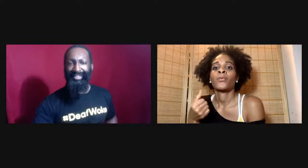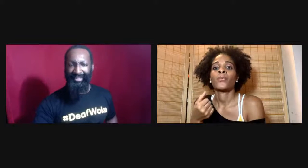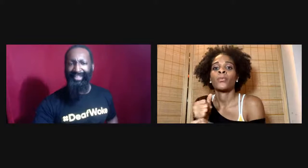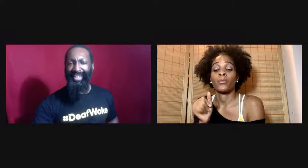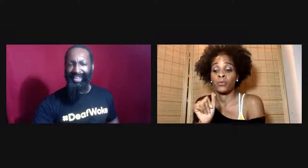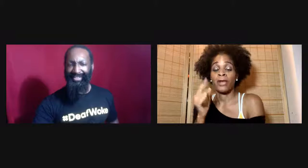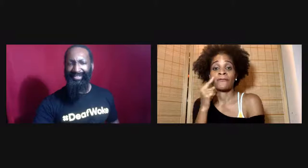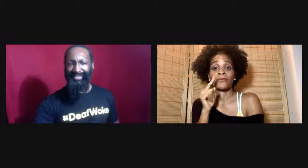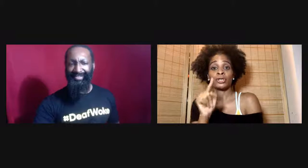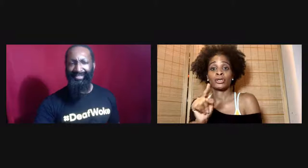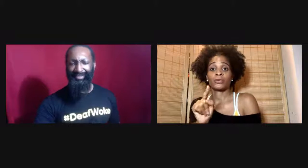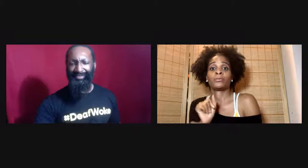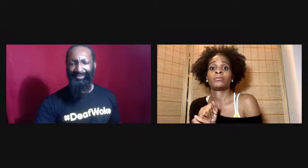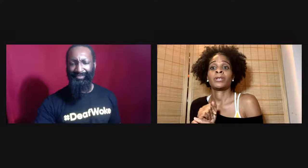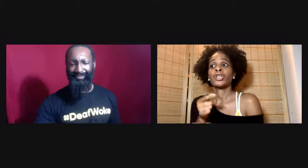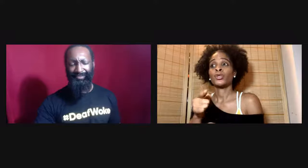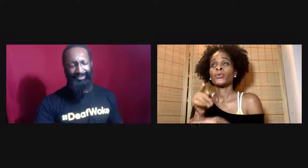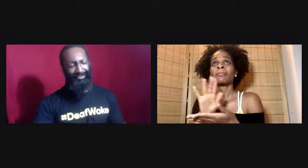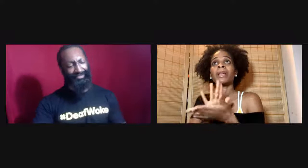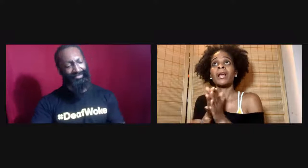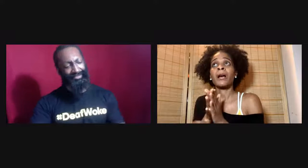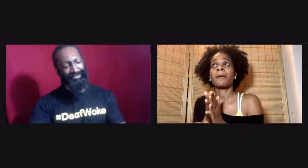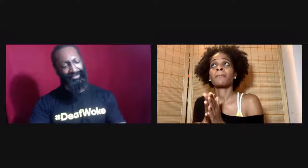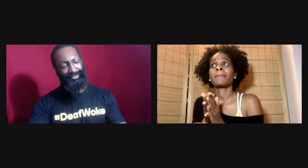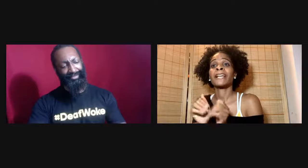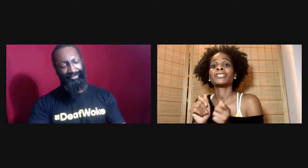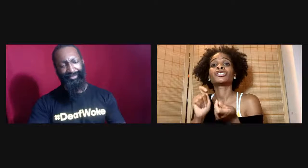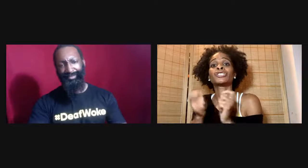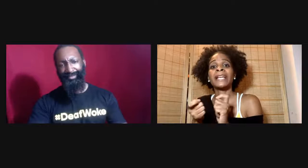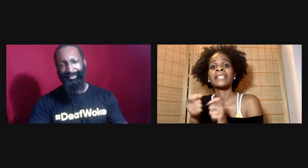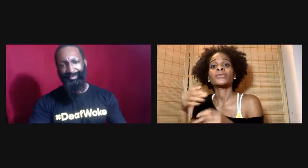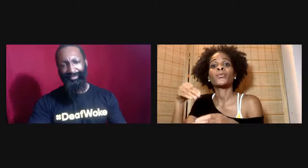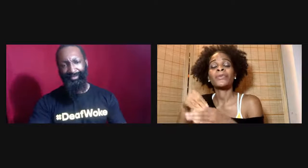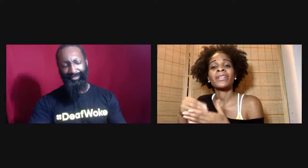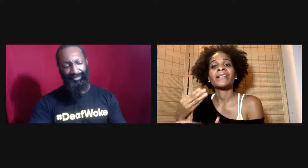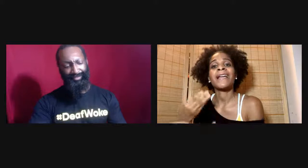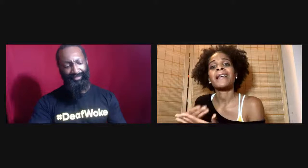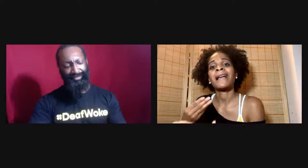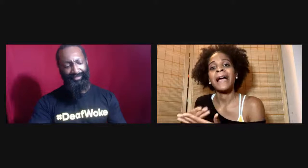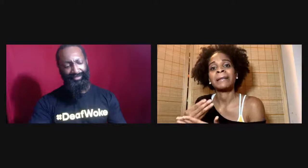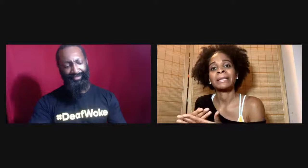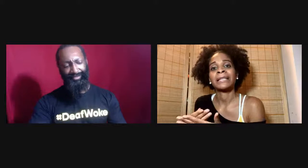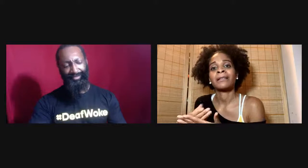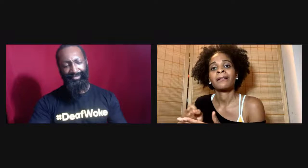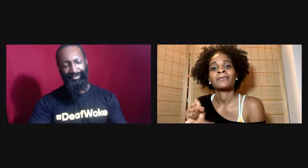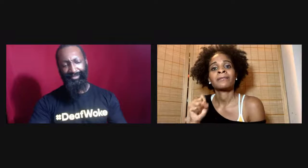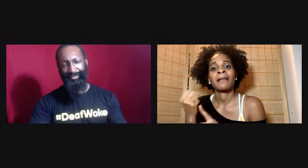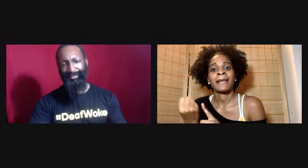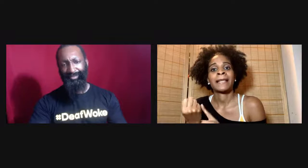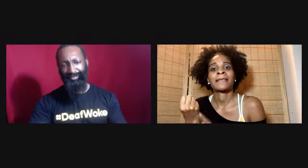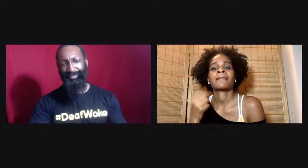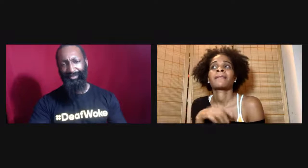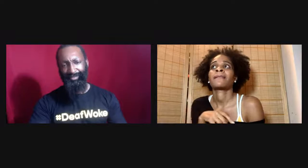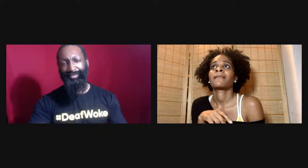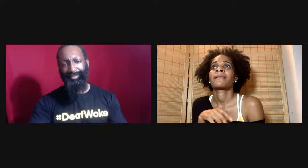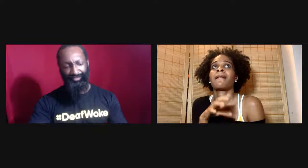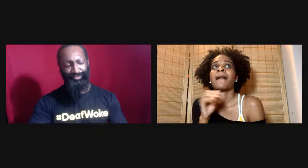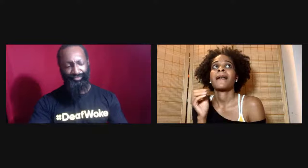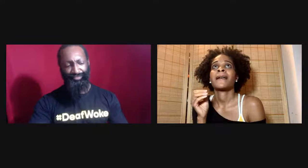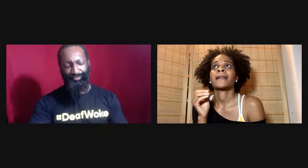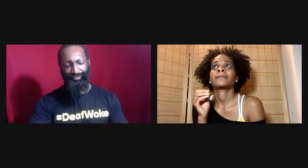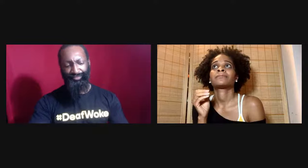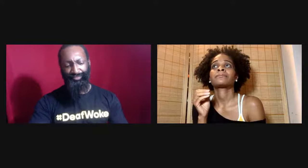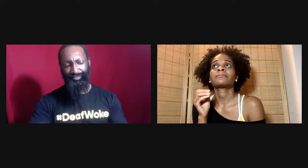So you have to know how to make your money work for you in order to become